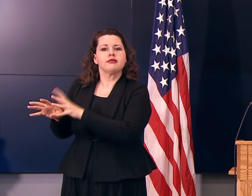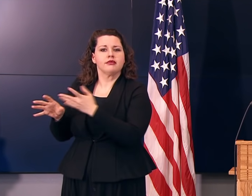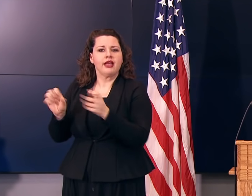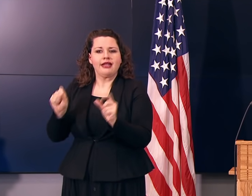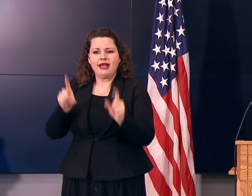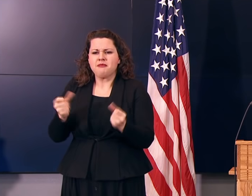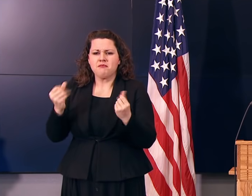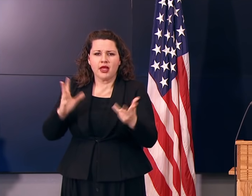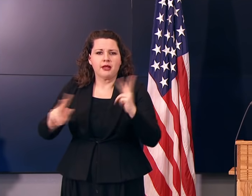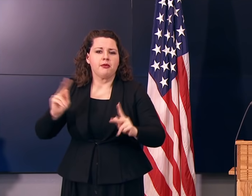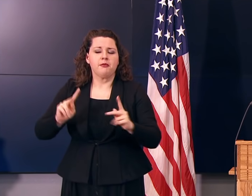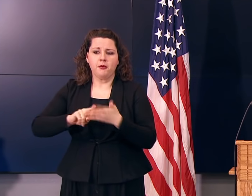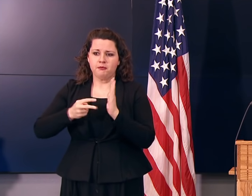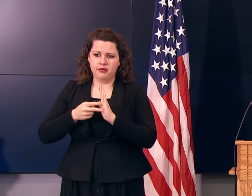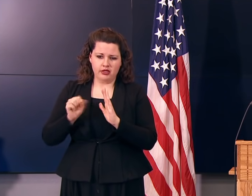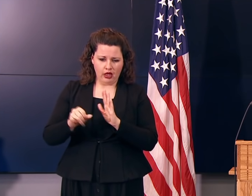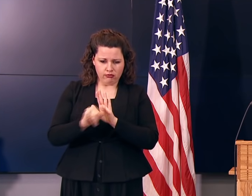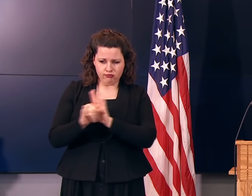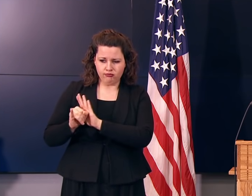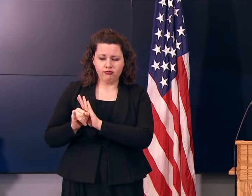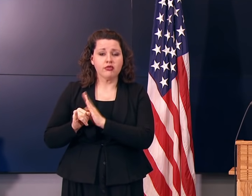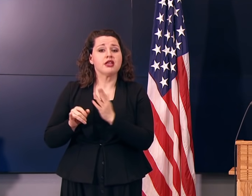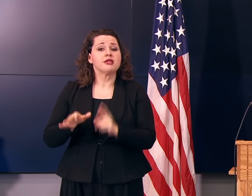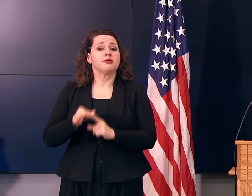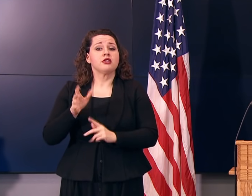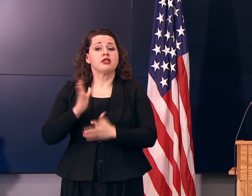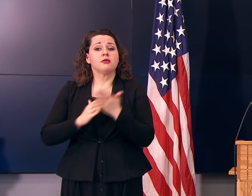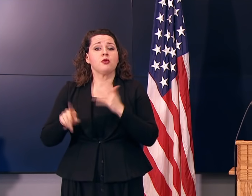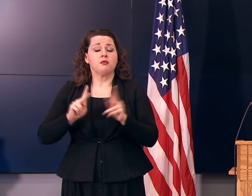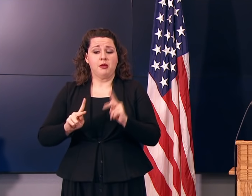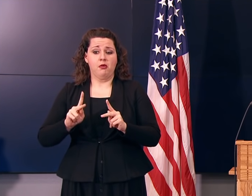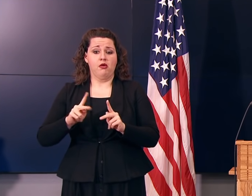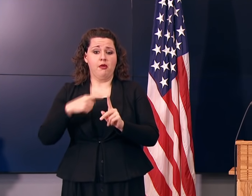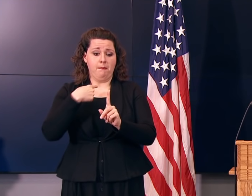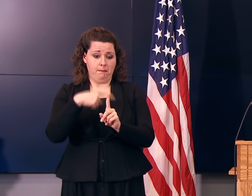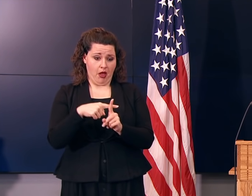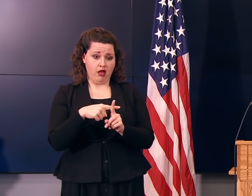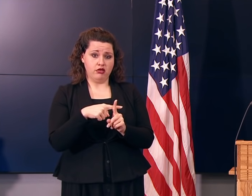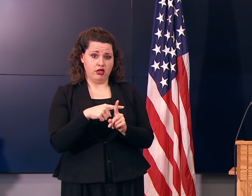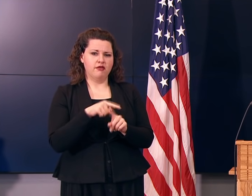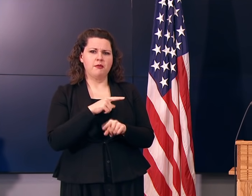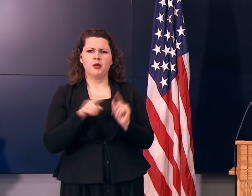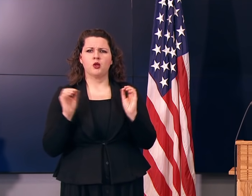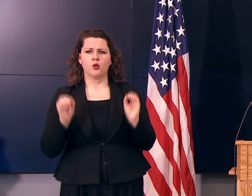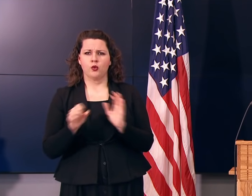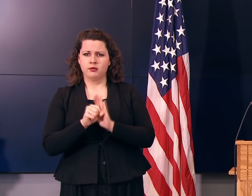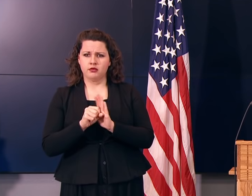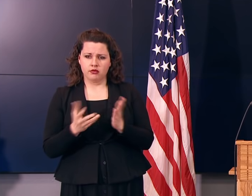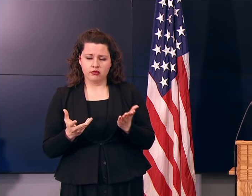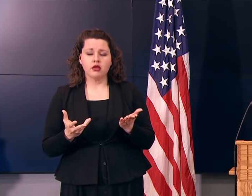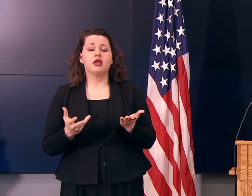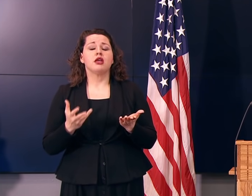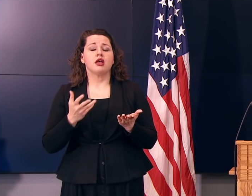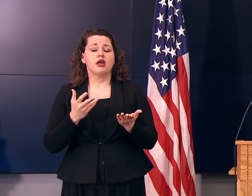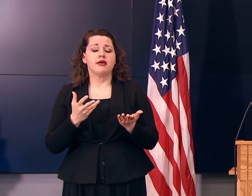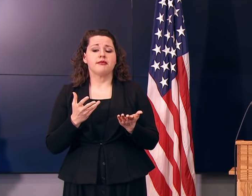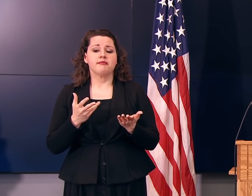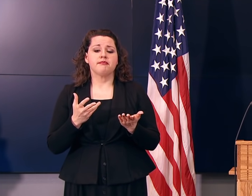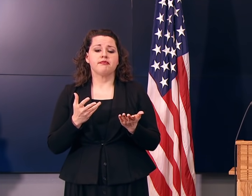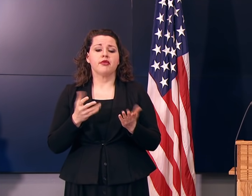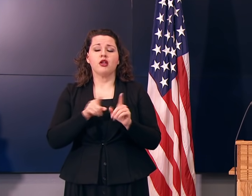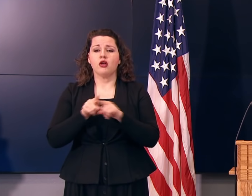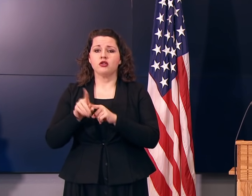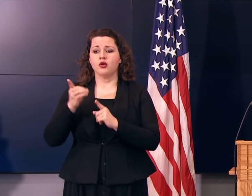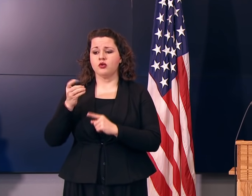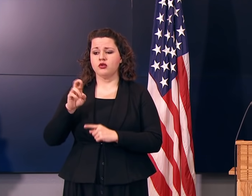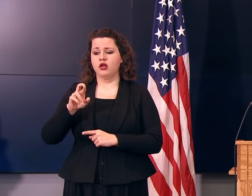of trying to identify, especially some of the individuals who test positive but have been asymptomatic. And then in addition to that,